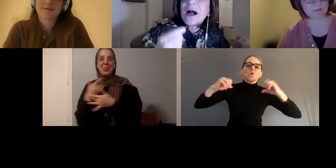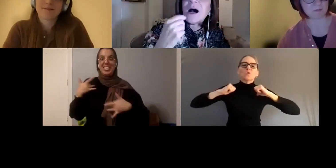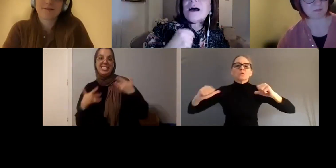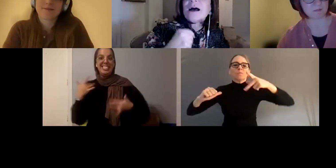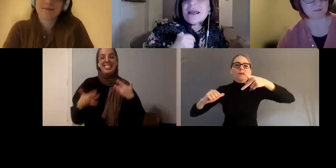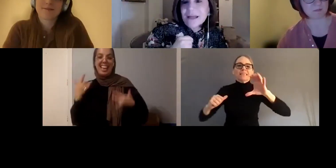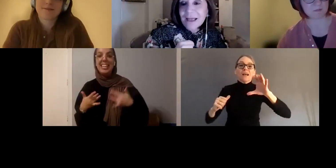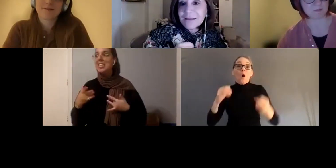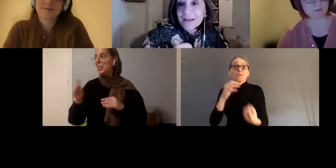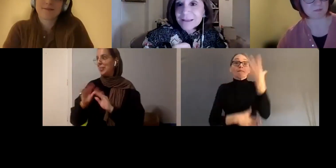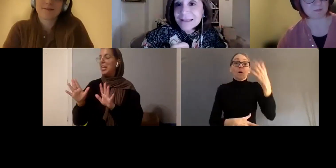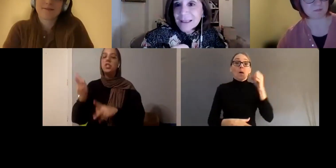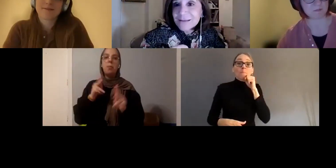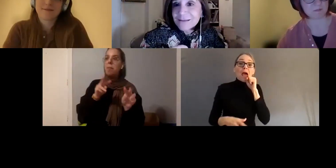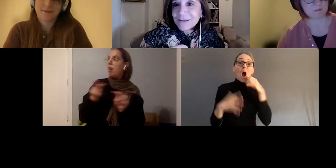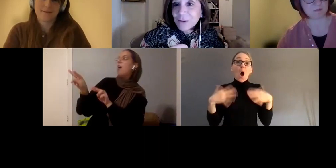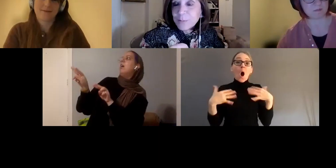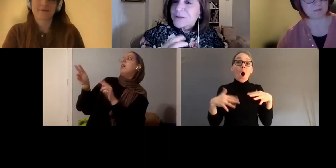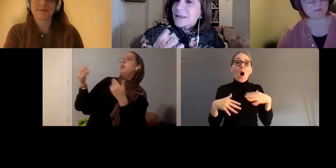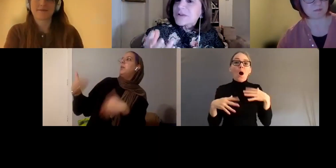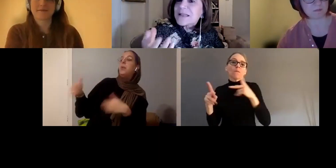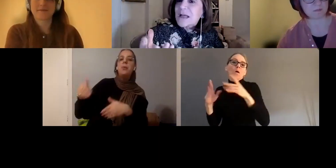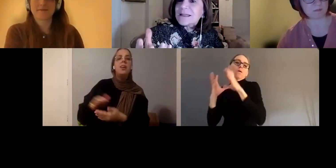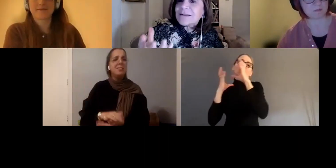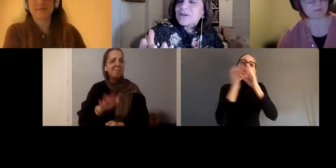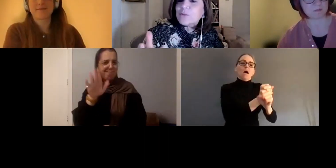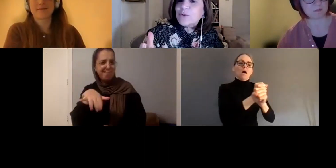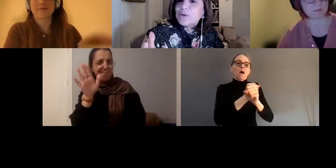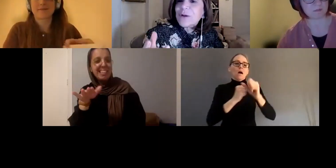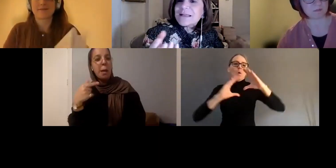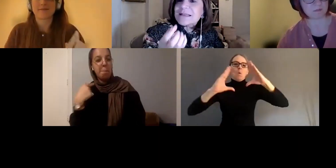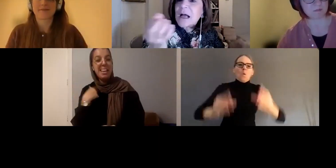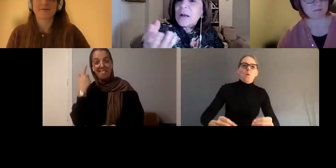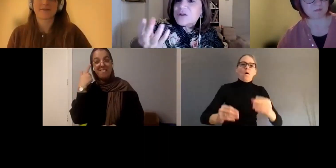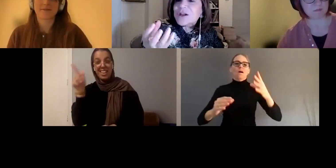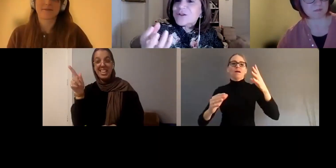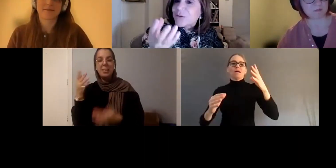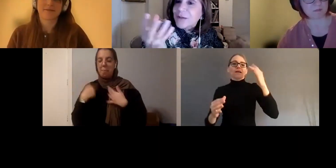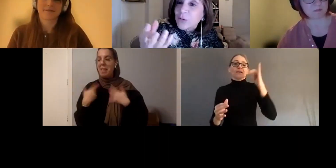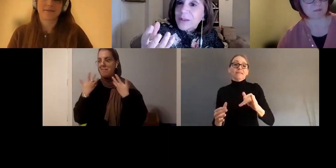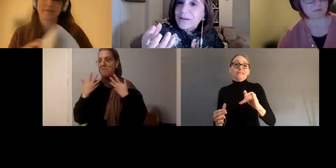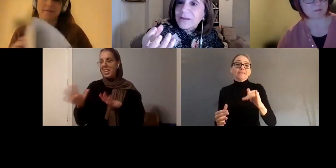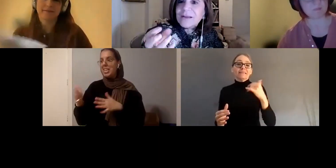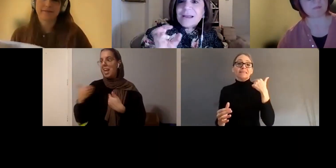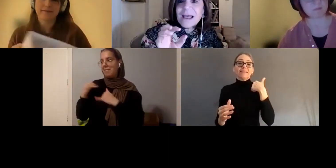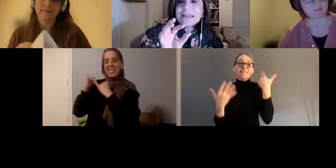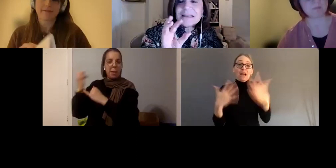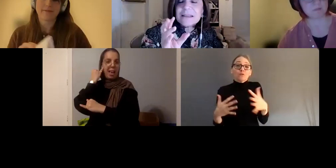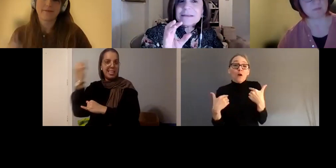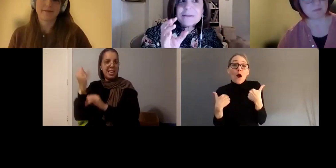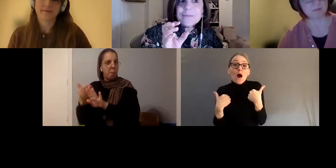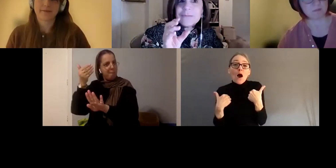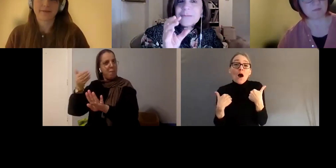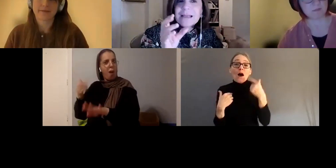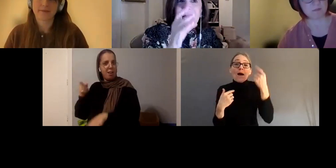way, I had that insight because I was studying the computer as this object to think with, as